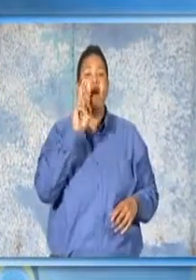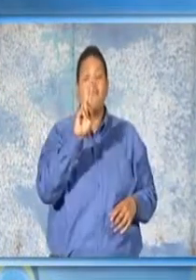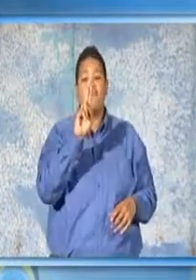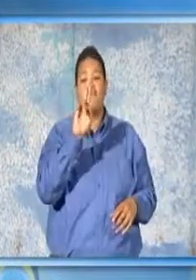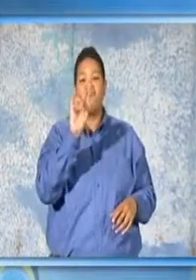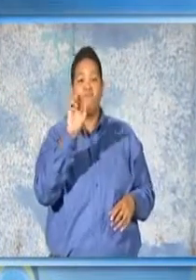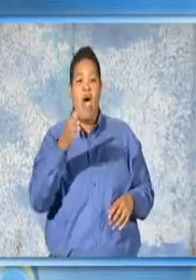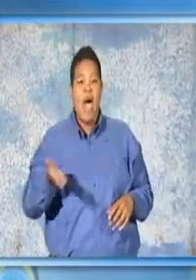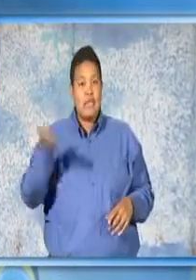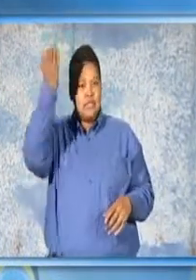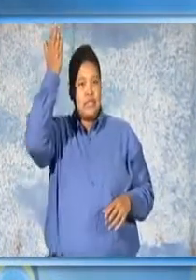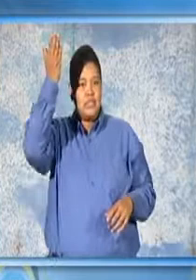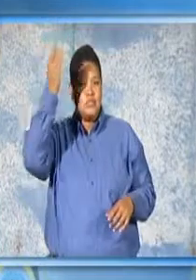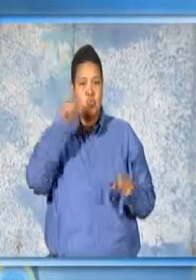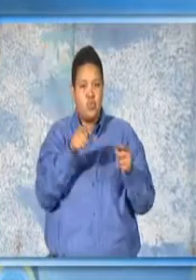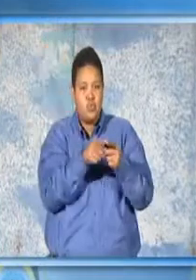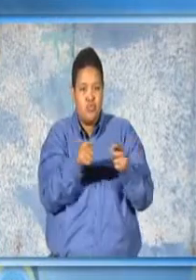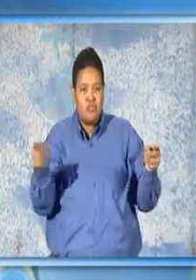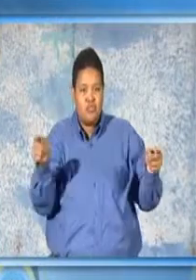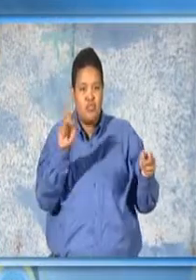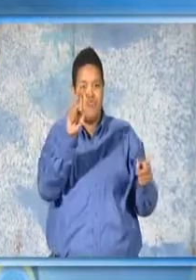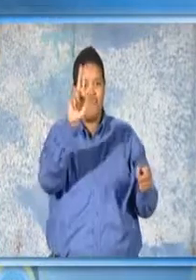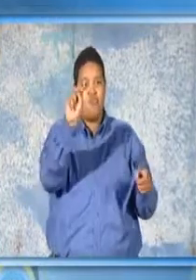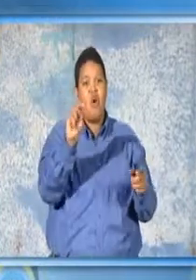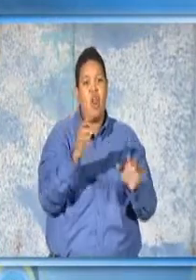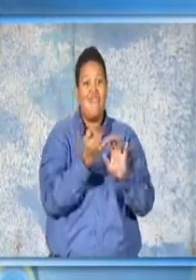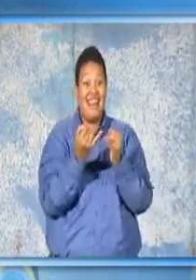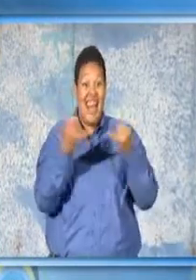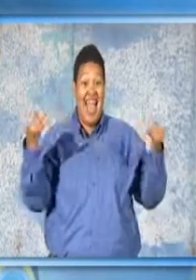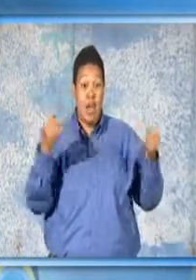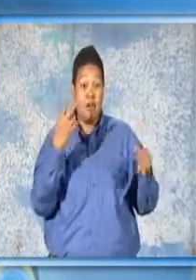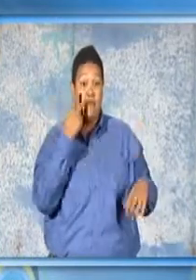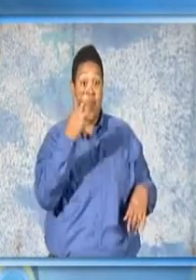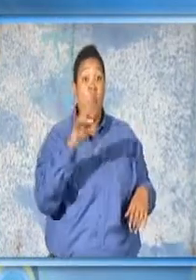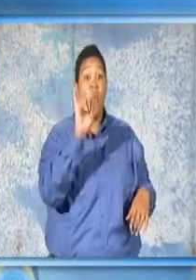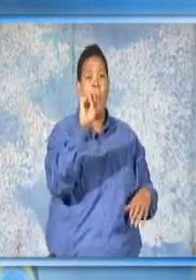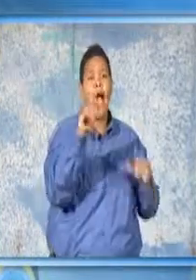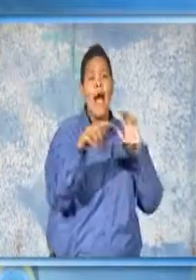If we look back at the equation y equals 2x plus 7,